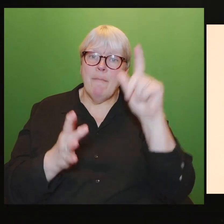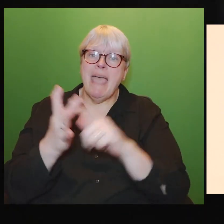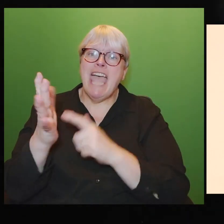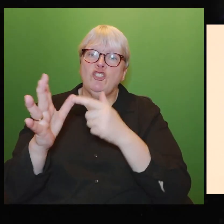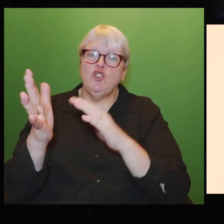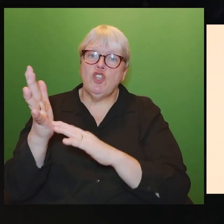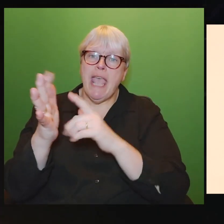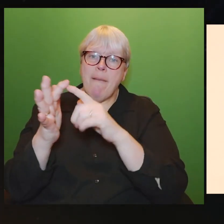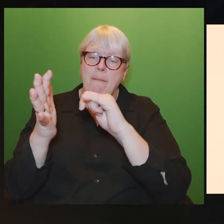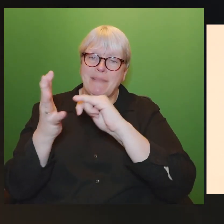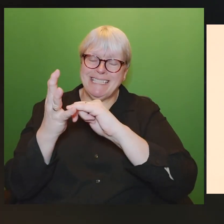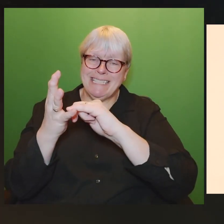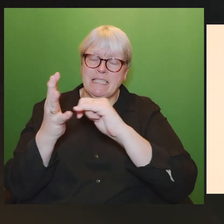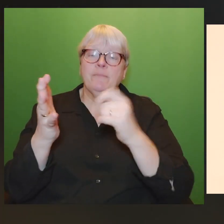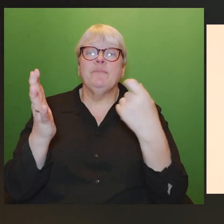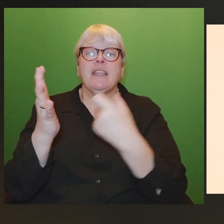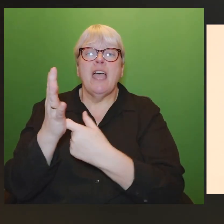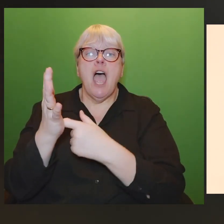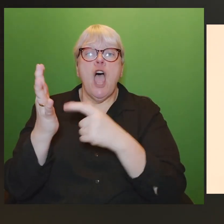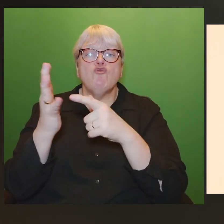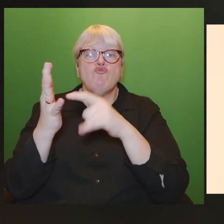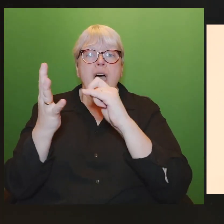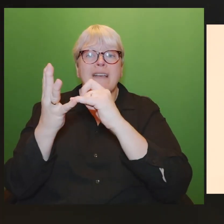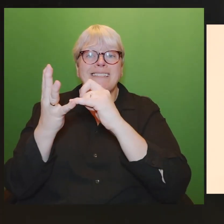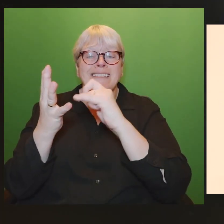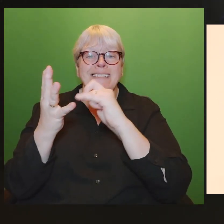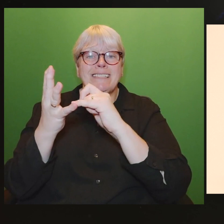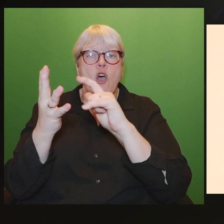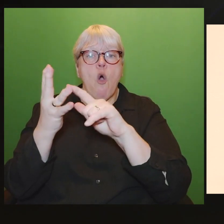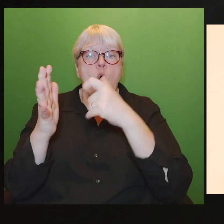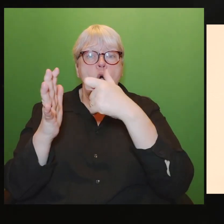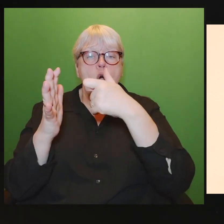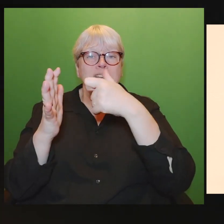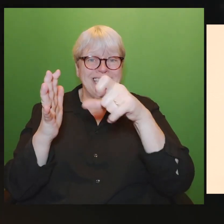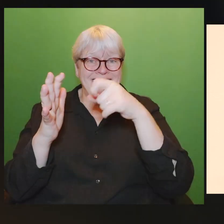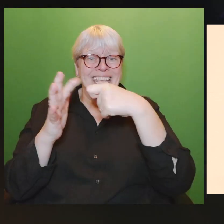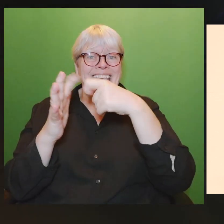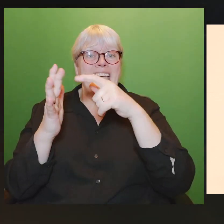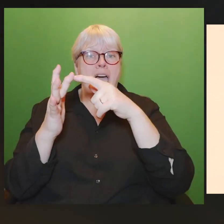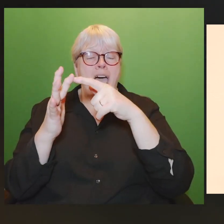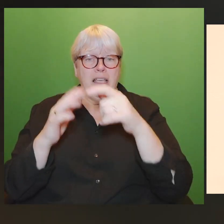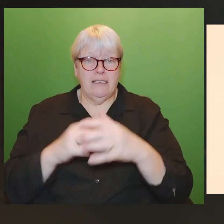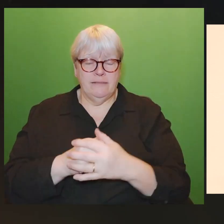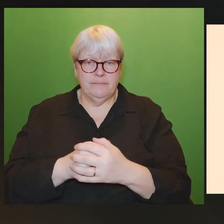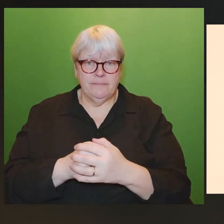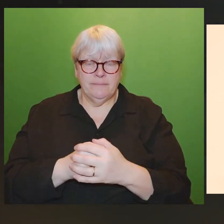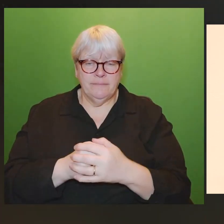It actually changed everything. It engaged me with a community that I knew very little